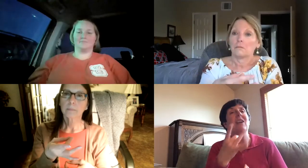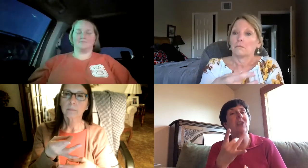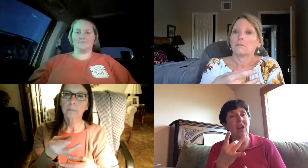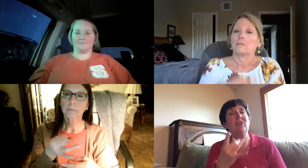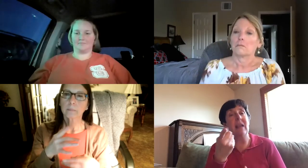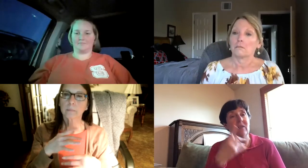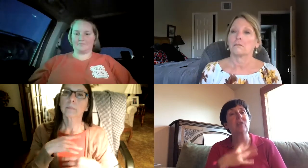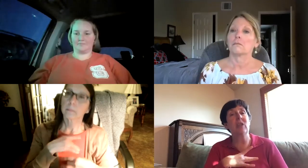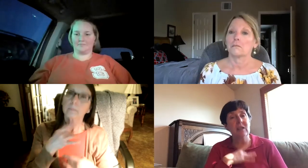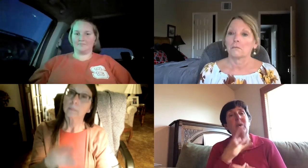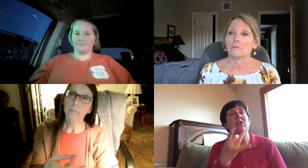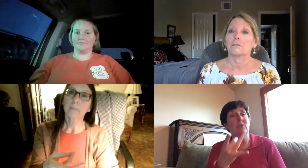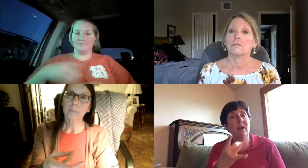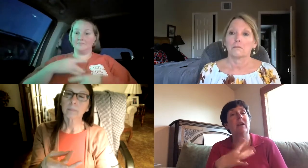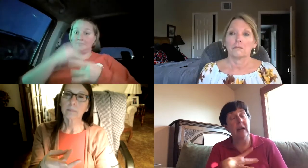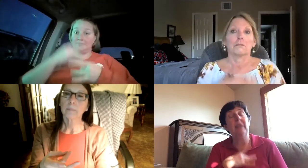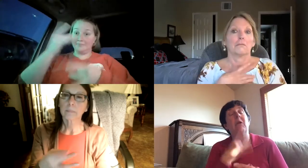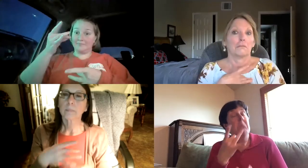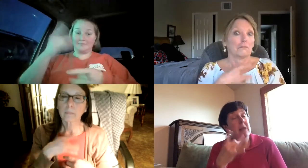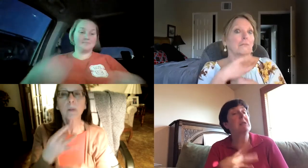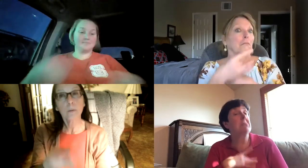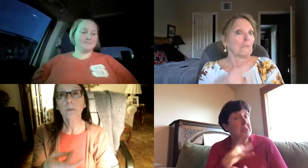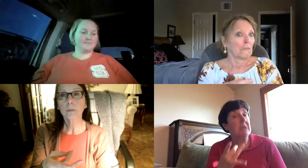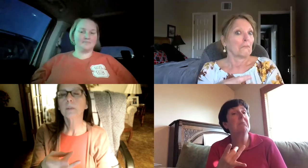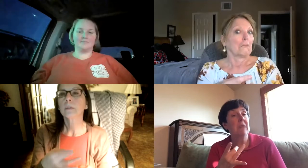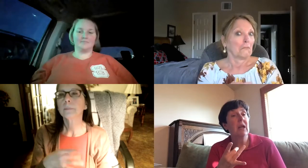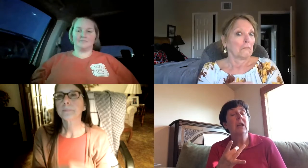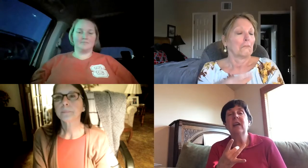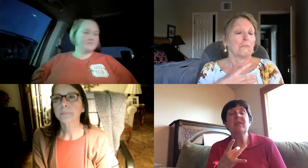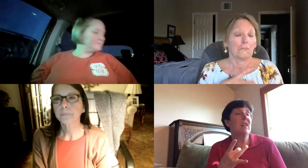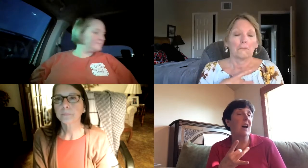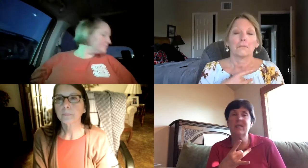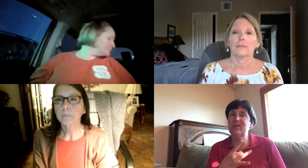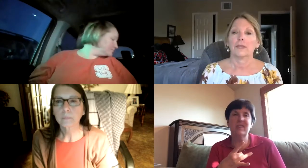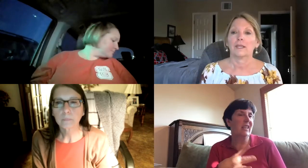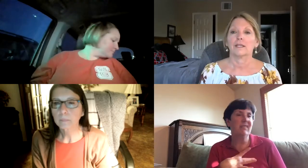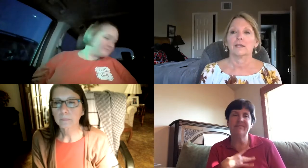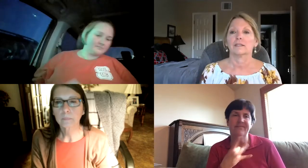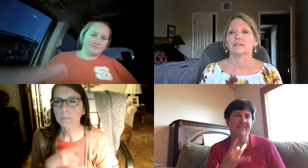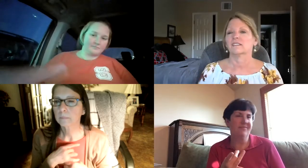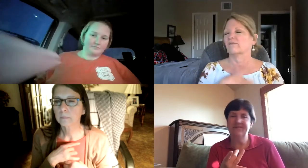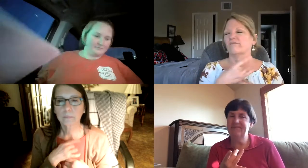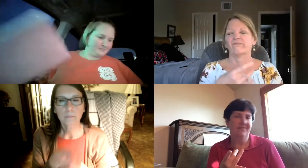that look on, that's good expression right there. Yeah, oh, that's interesting. If it's not interesting.